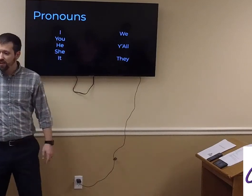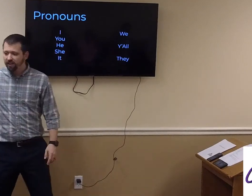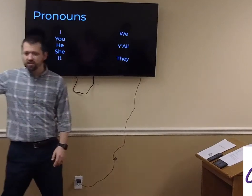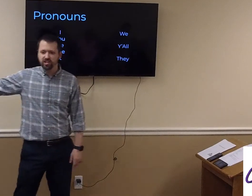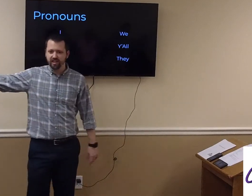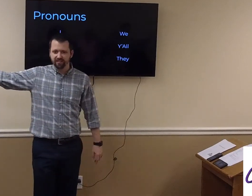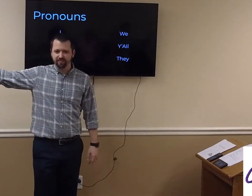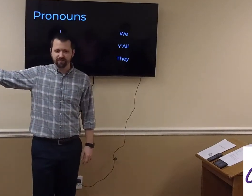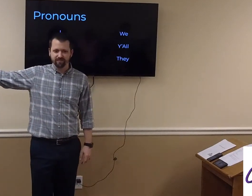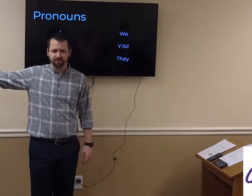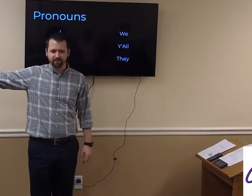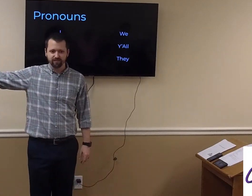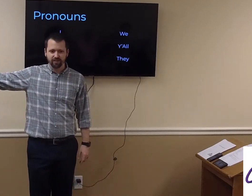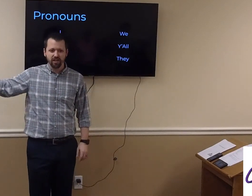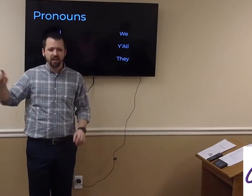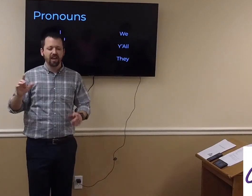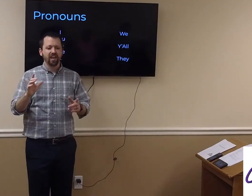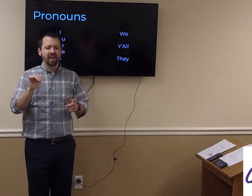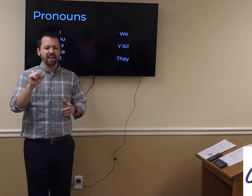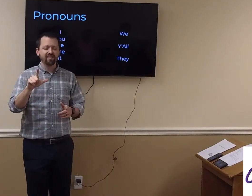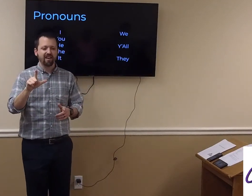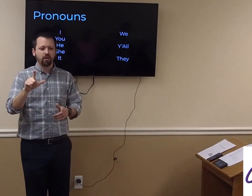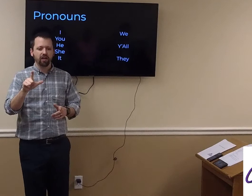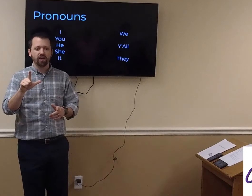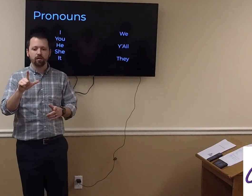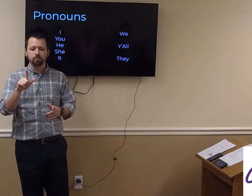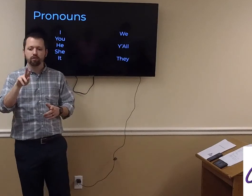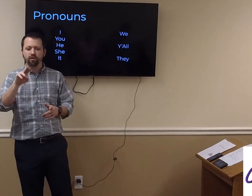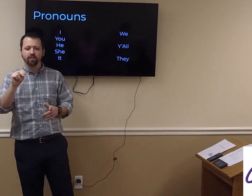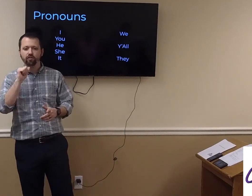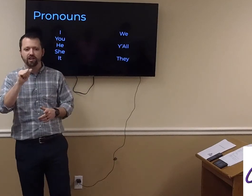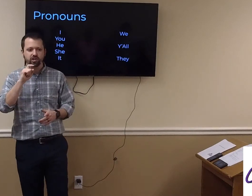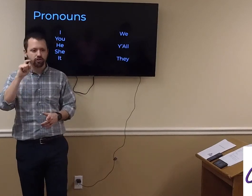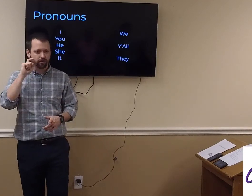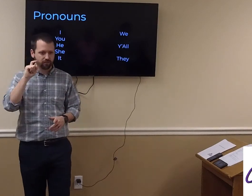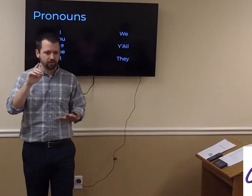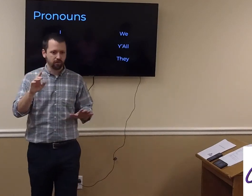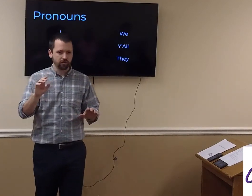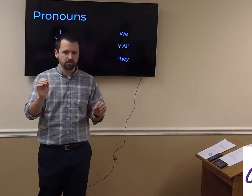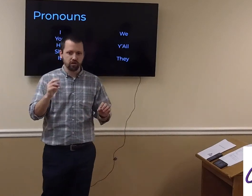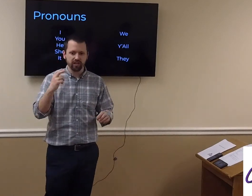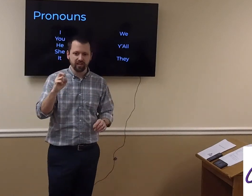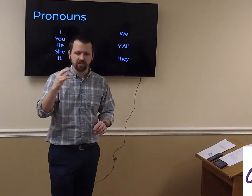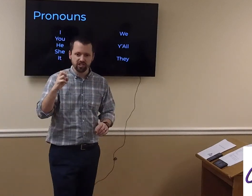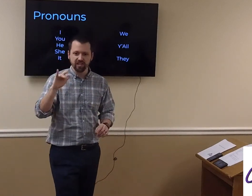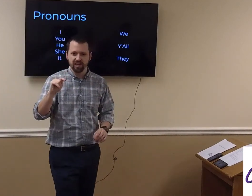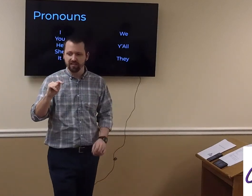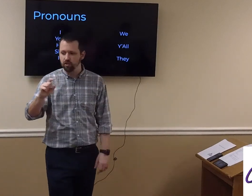He, she, it. In ASL, pronouns are not gendered. So there's no he, she, it. It's all